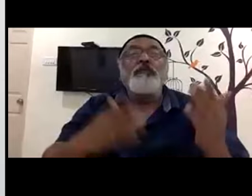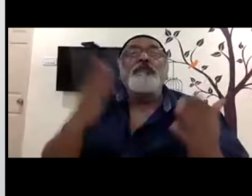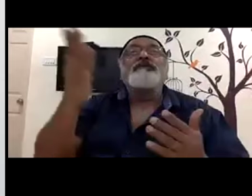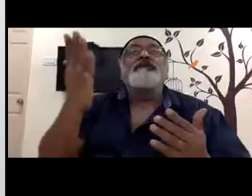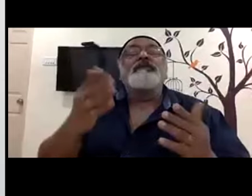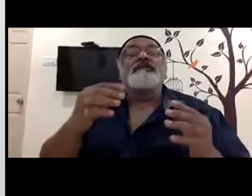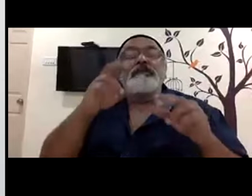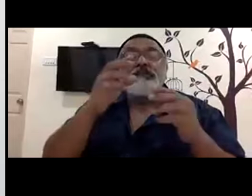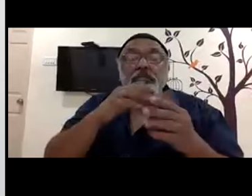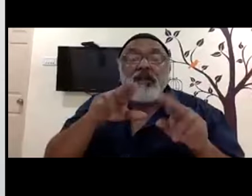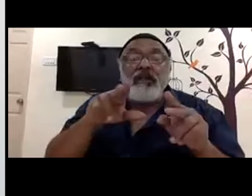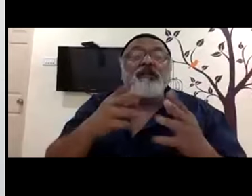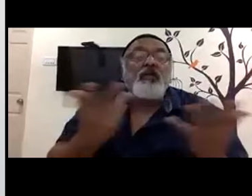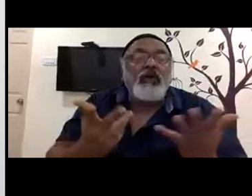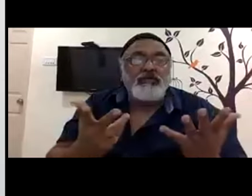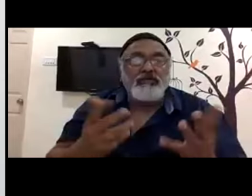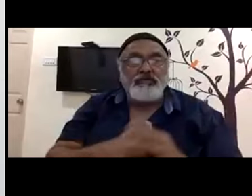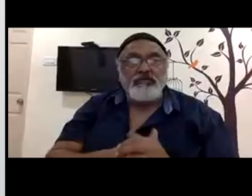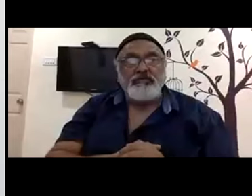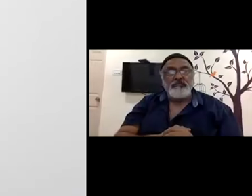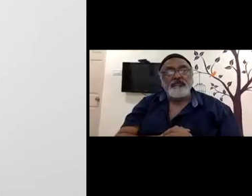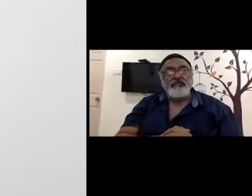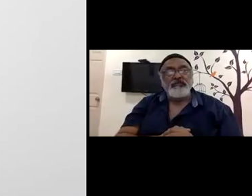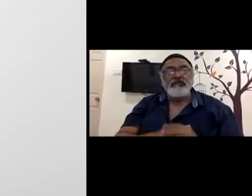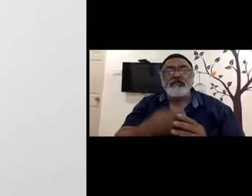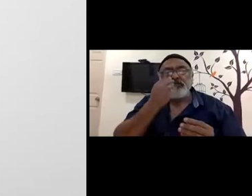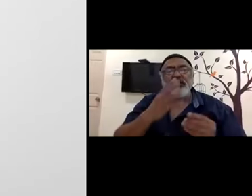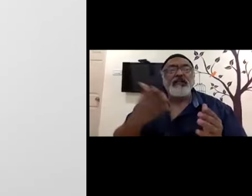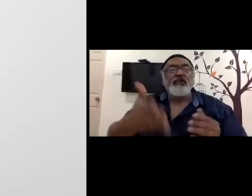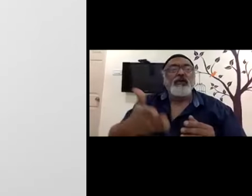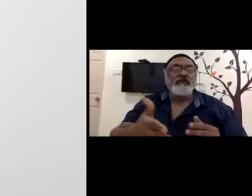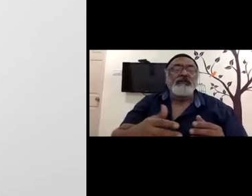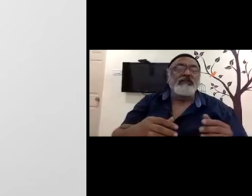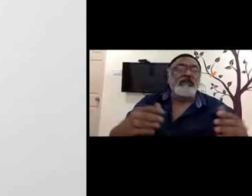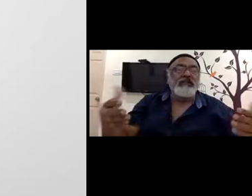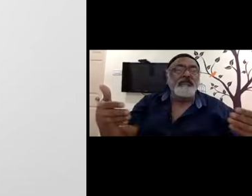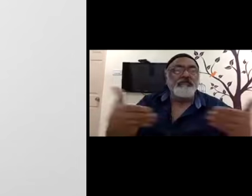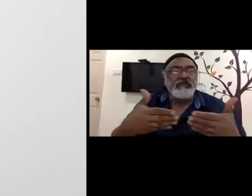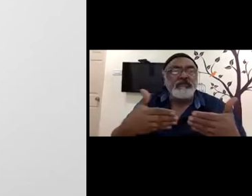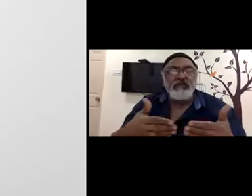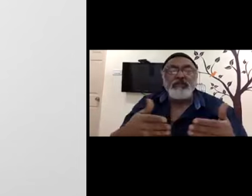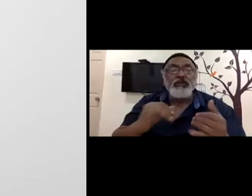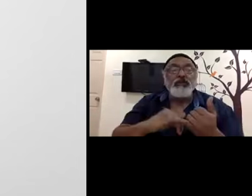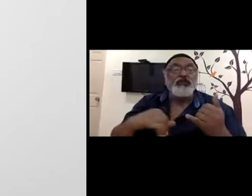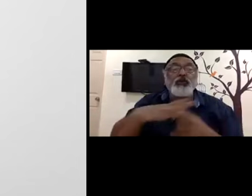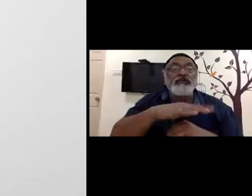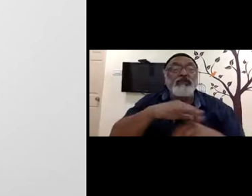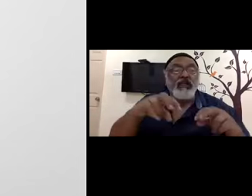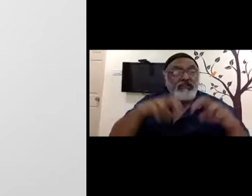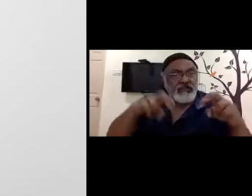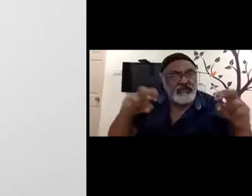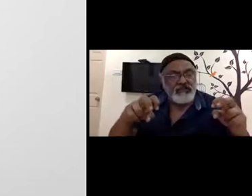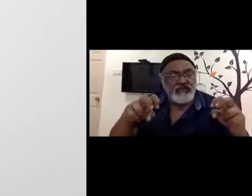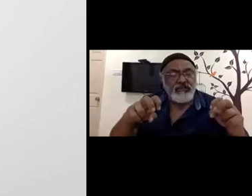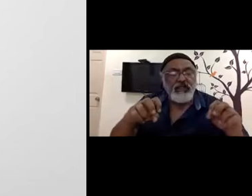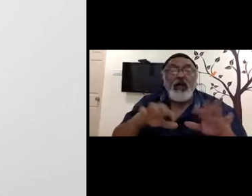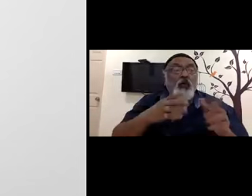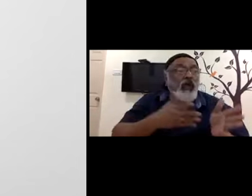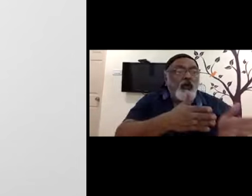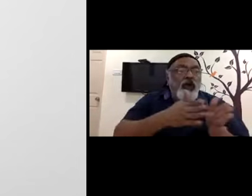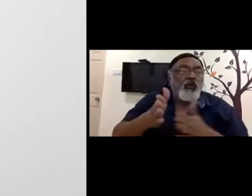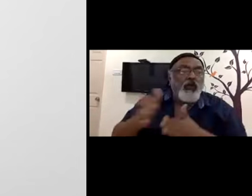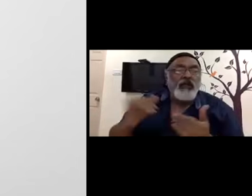about. It's just an introductory session on social research, which will majorly deal with the types of social research for